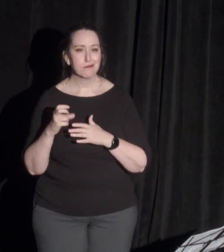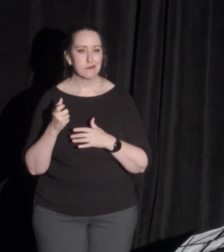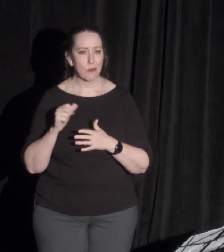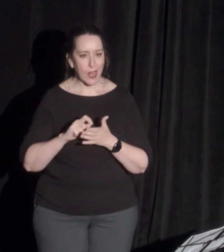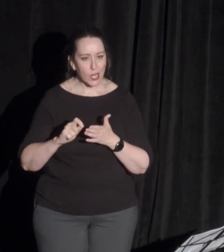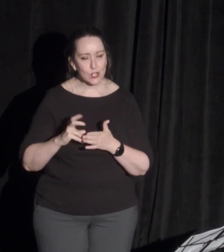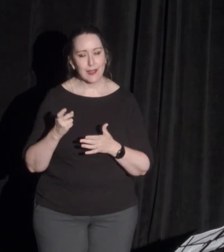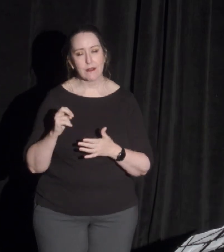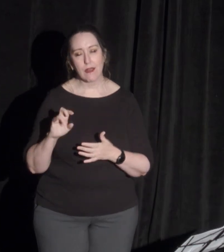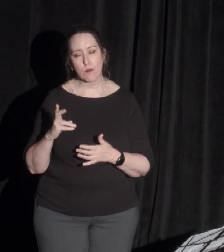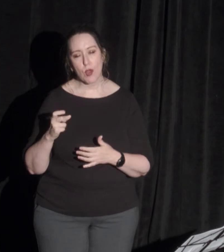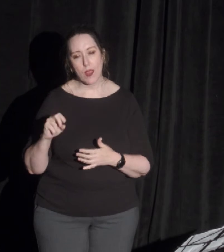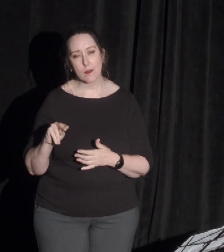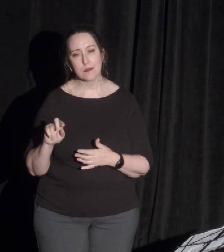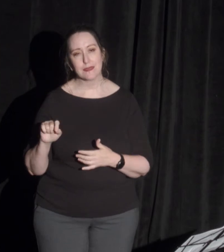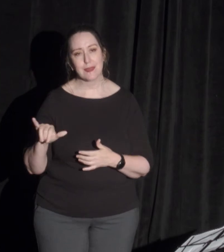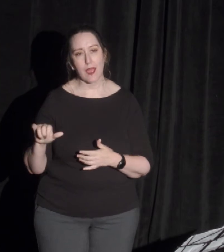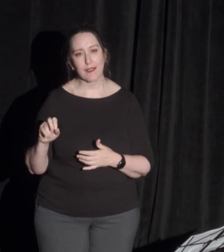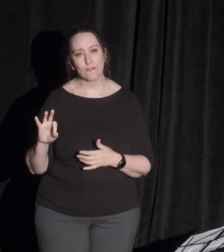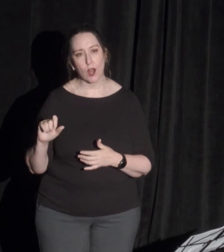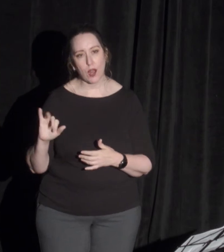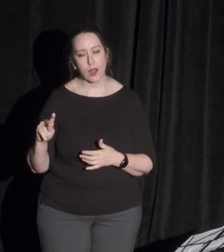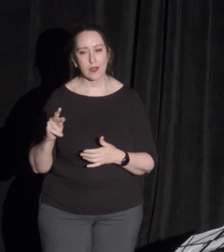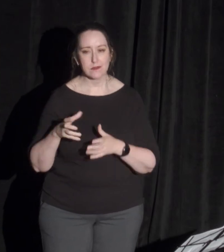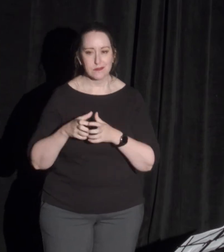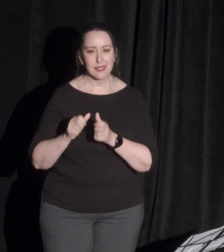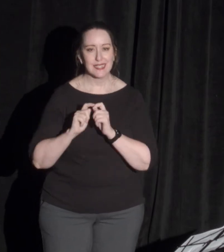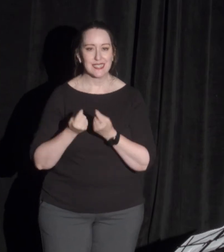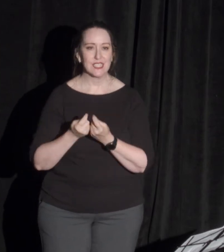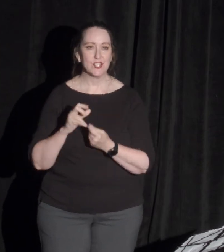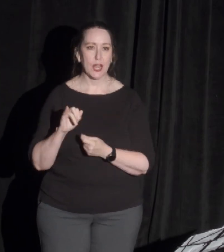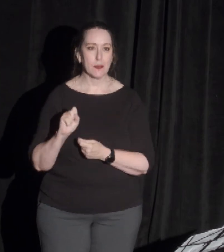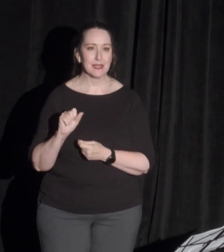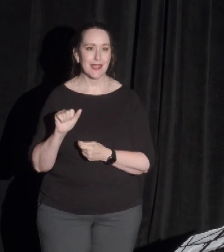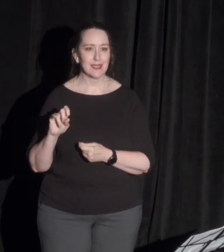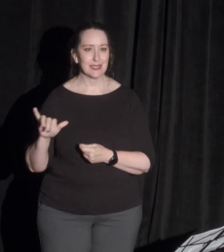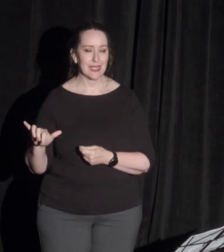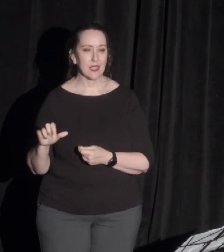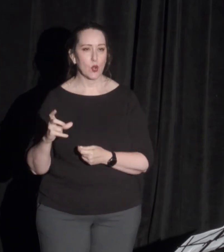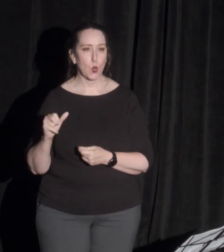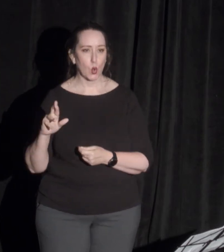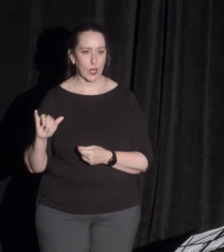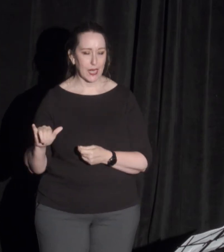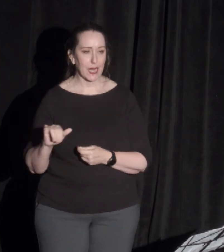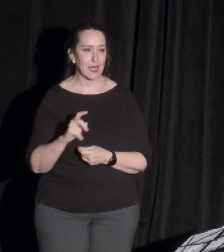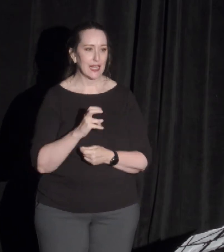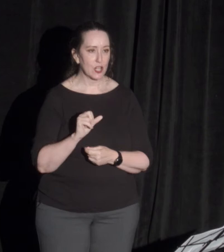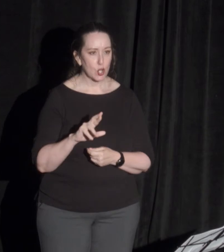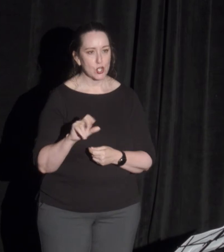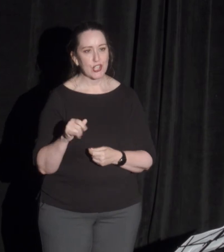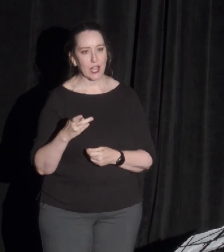Abraham and Ty Frank, who together make up the team James S.A. Corey, as well as Narain Shankar. We're honored to